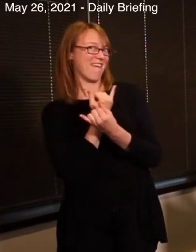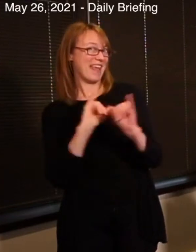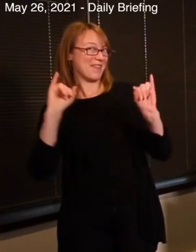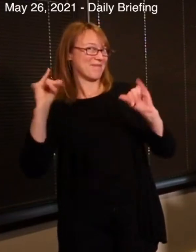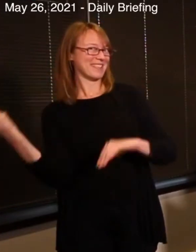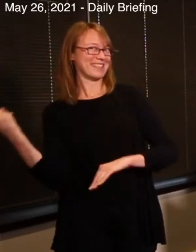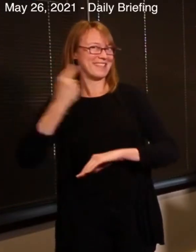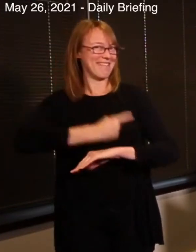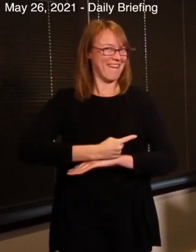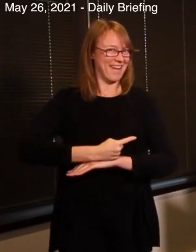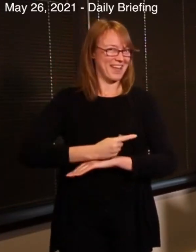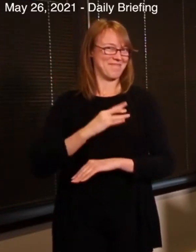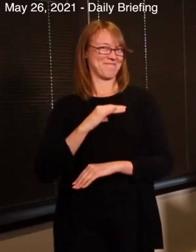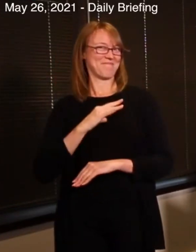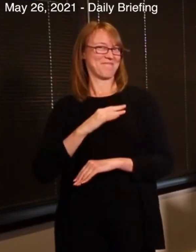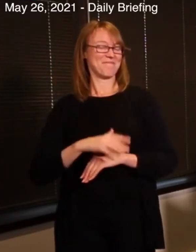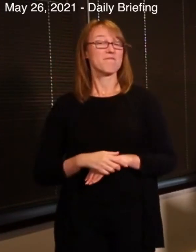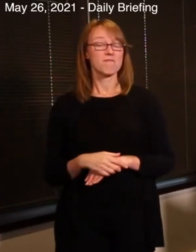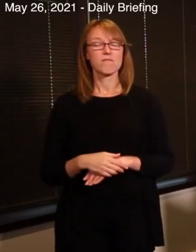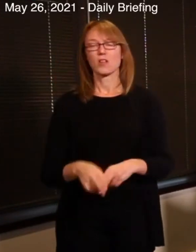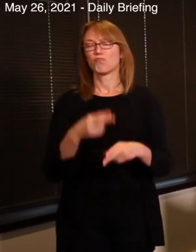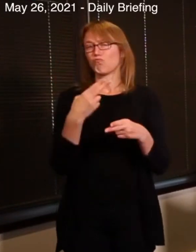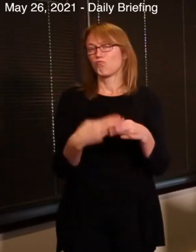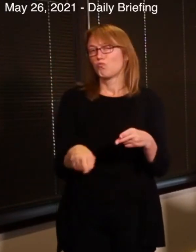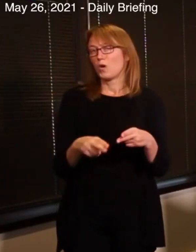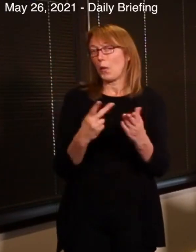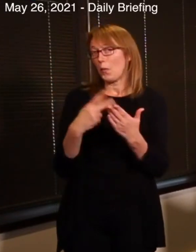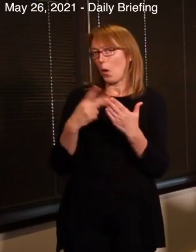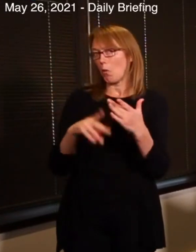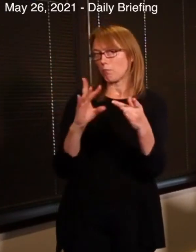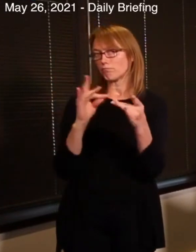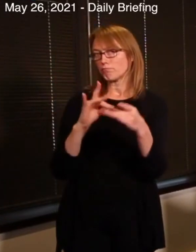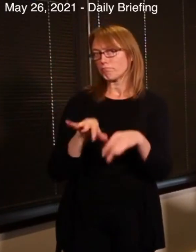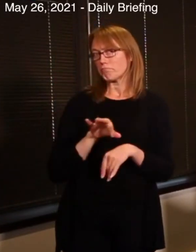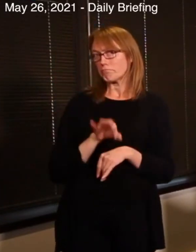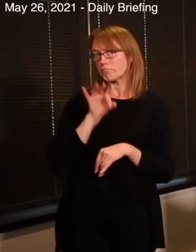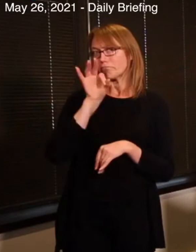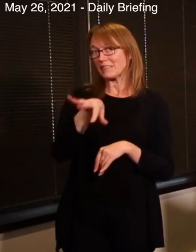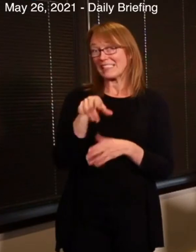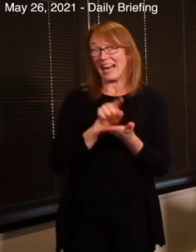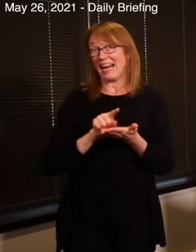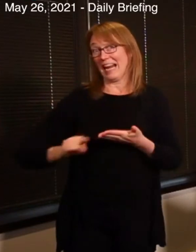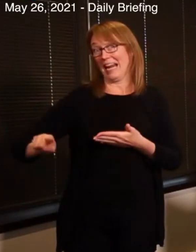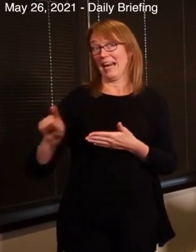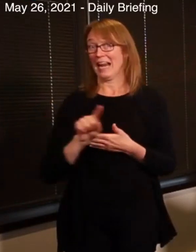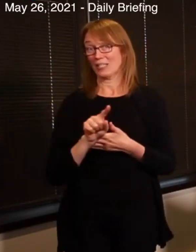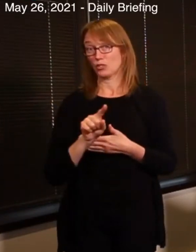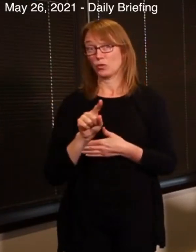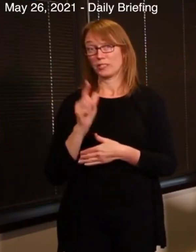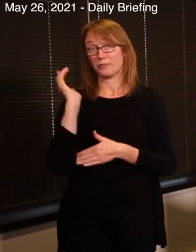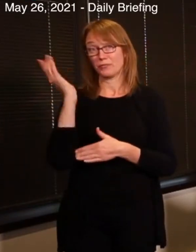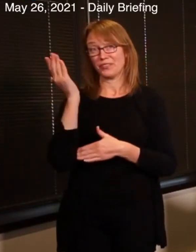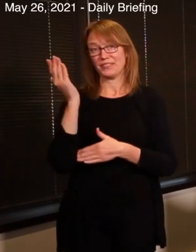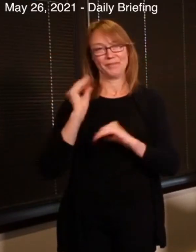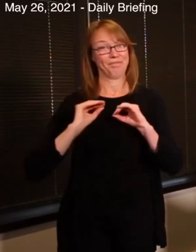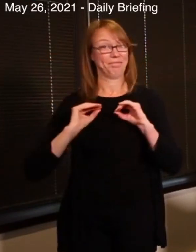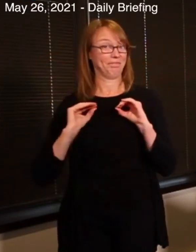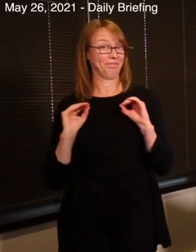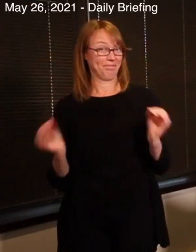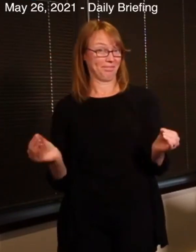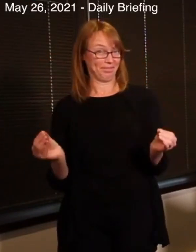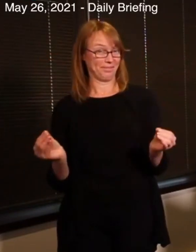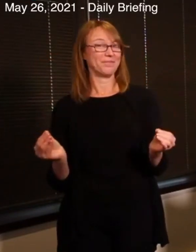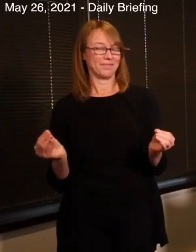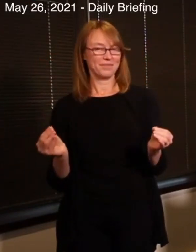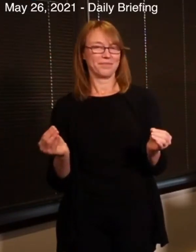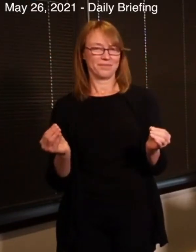today. Just a quick program note: we will not be doing our press briefing next week, and then we'll